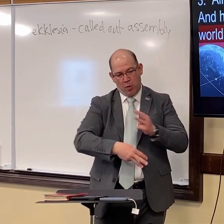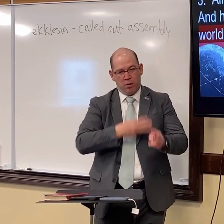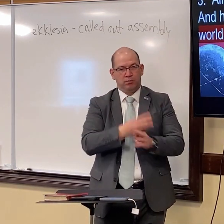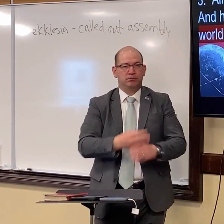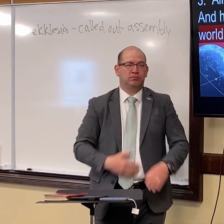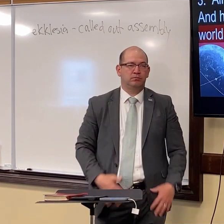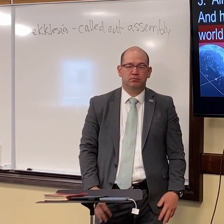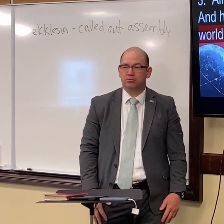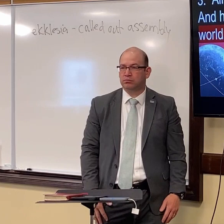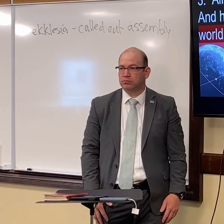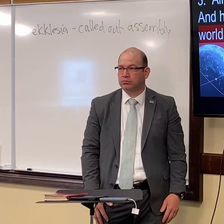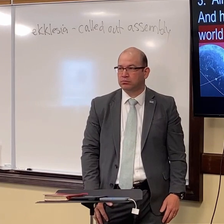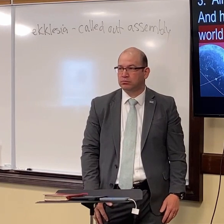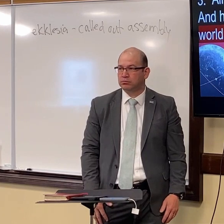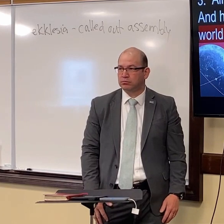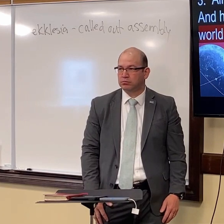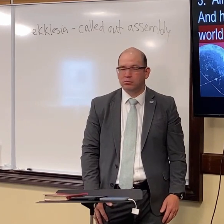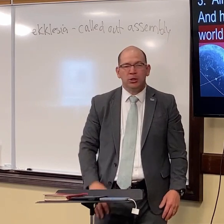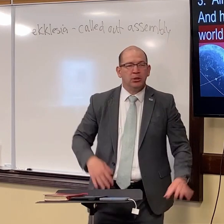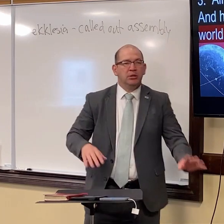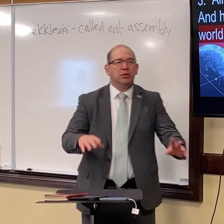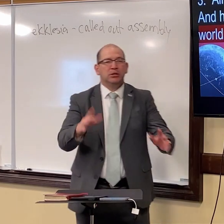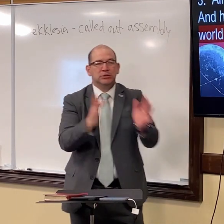Jesus didn't say go to part of the world.